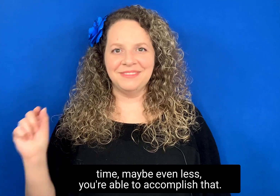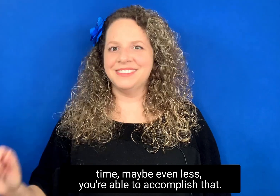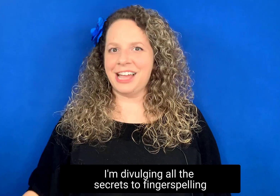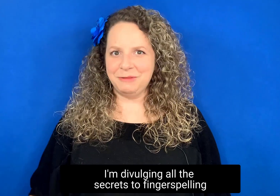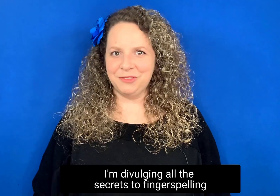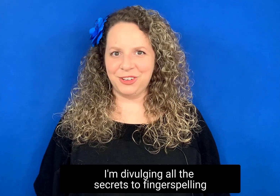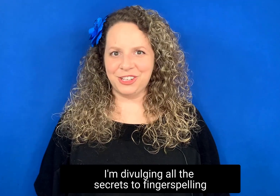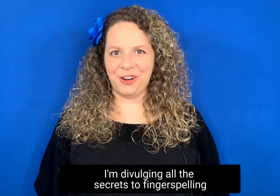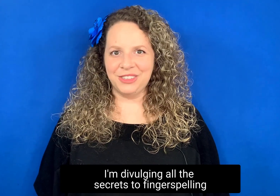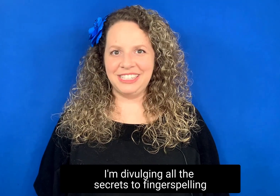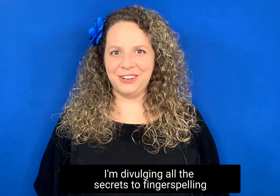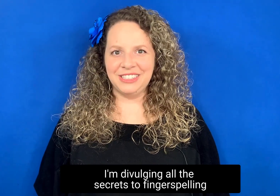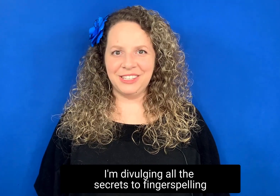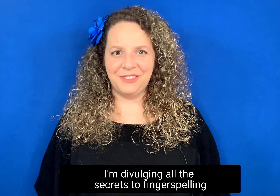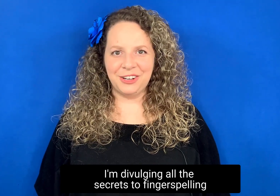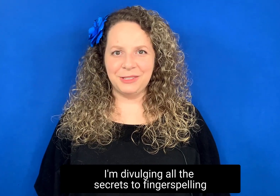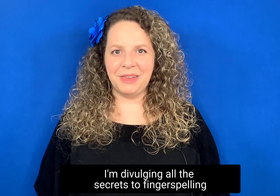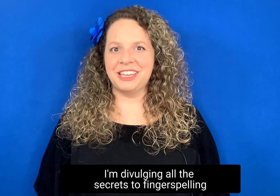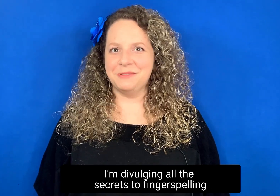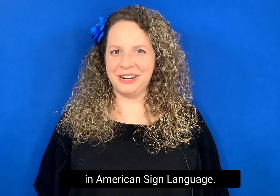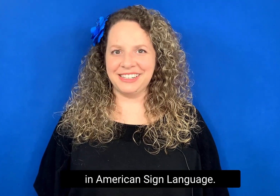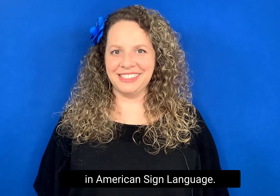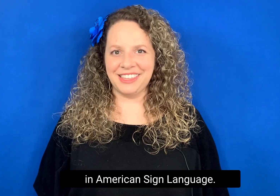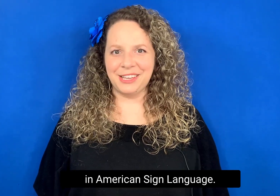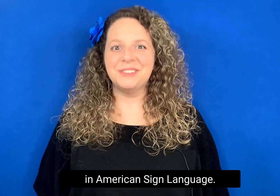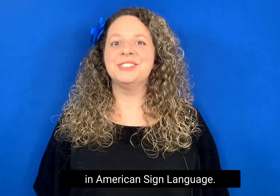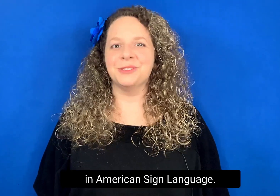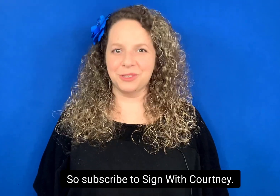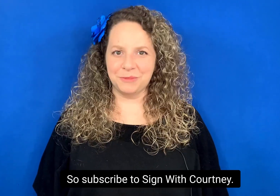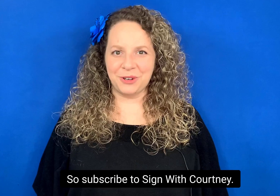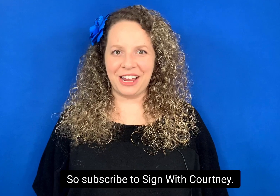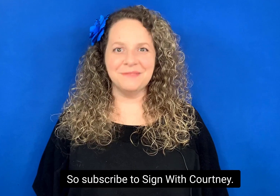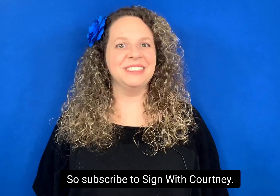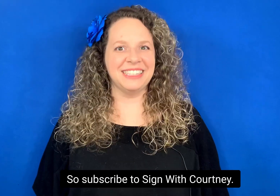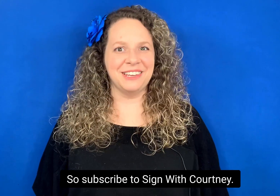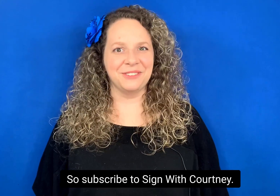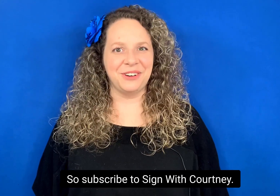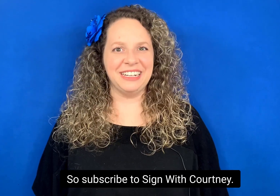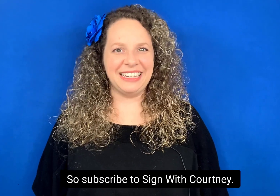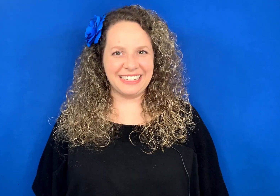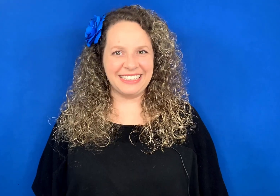I'm divulging all the secrets to fingerspelling in American Sign Language, so subscribe to Sign with Courtney.